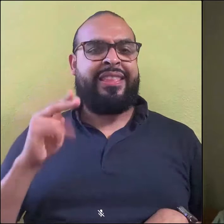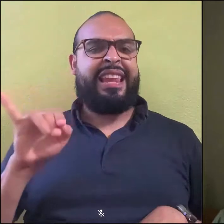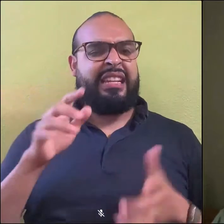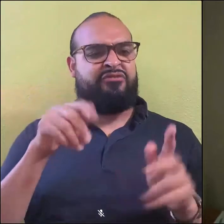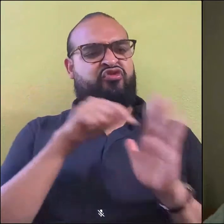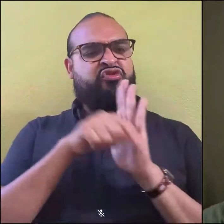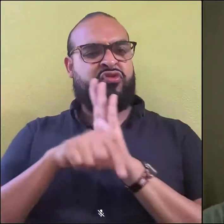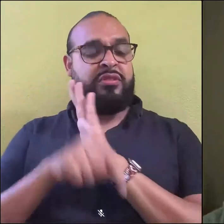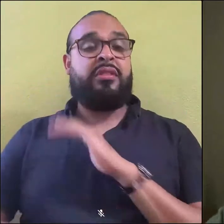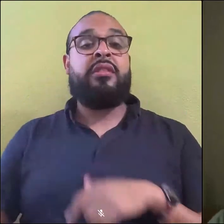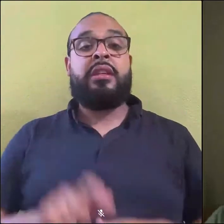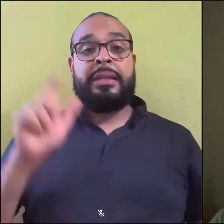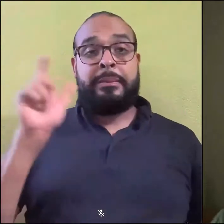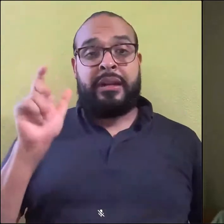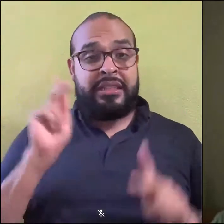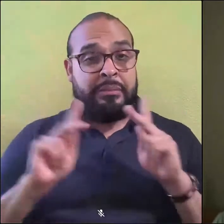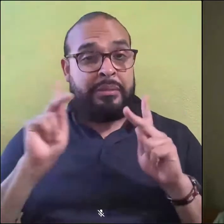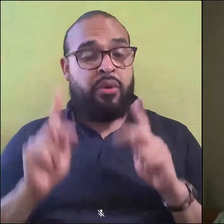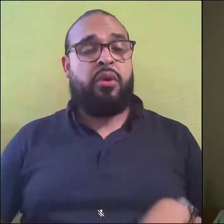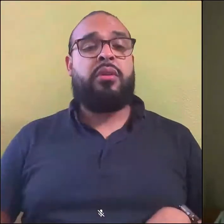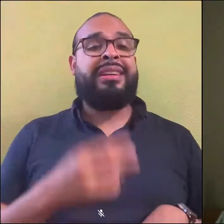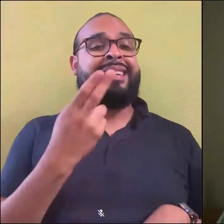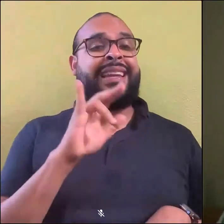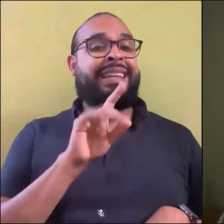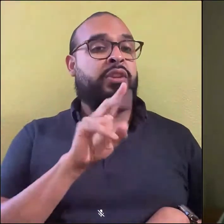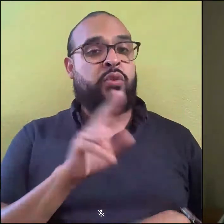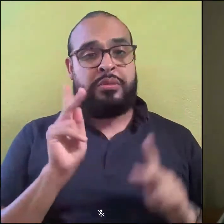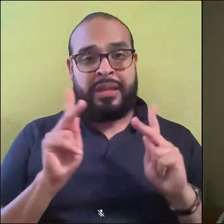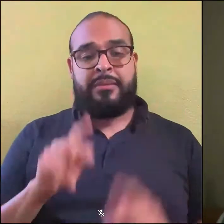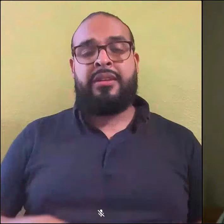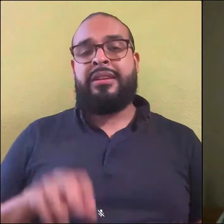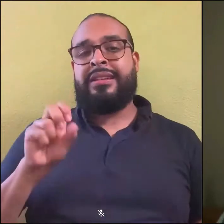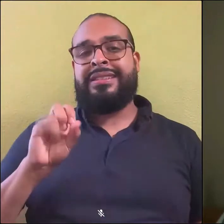Hindus, Muslims killing Sikhs, and so on. Again, at an unprecedented scale.